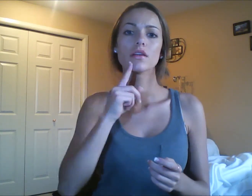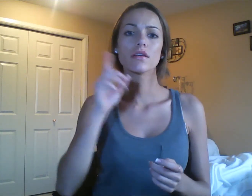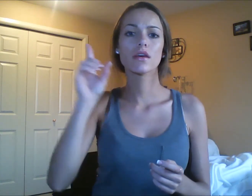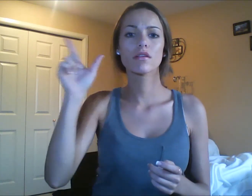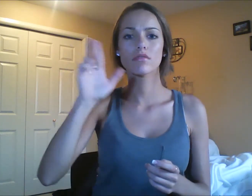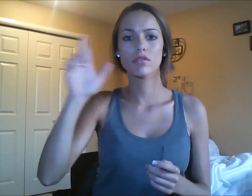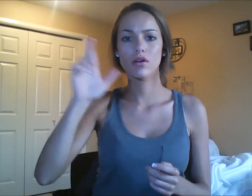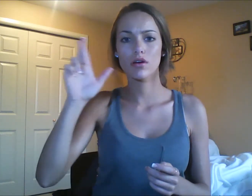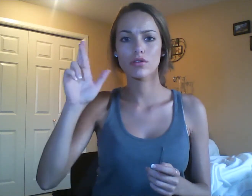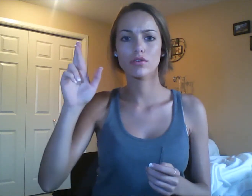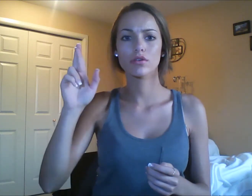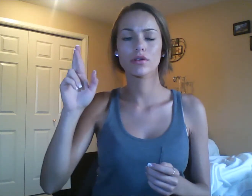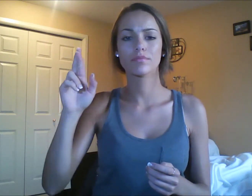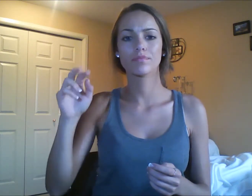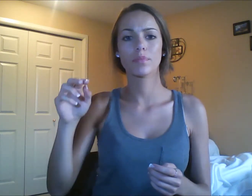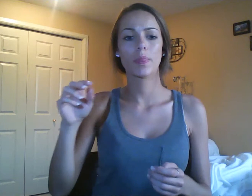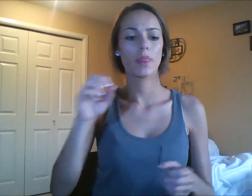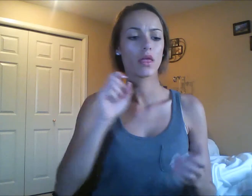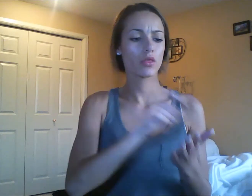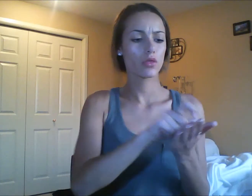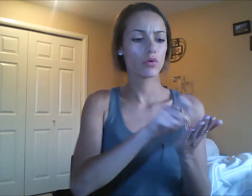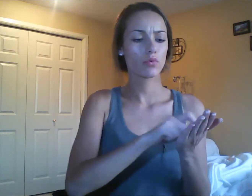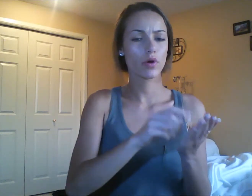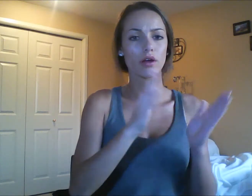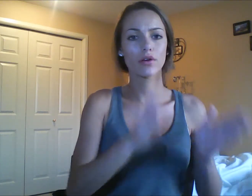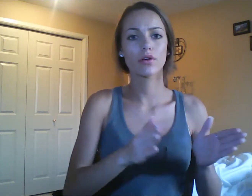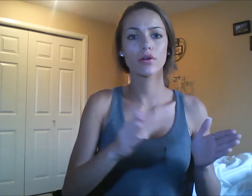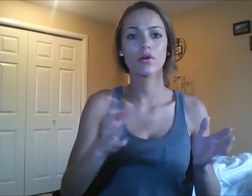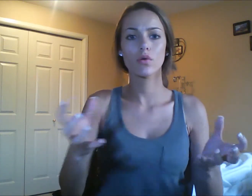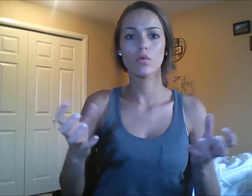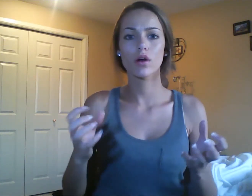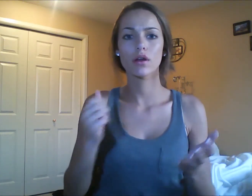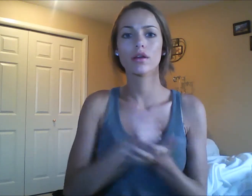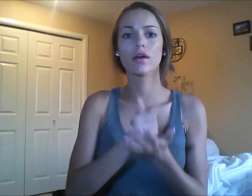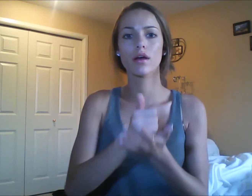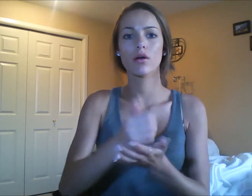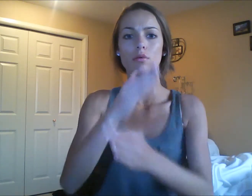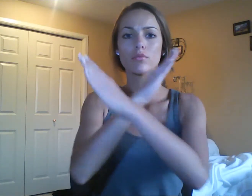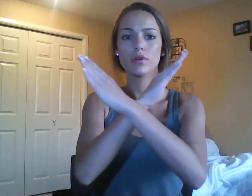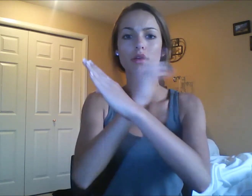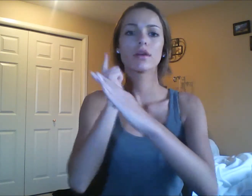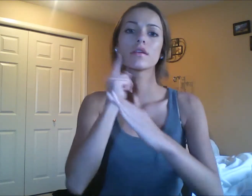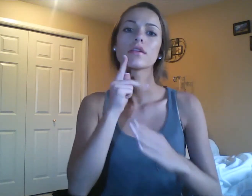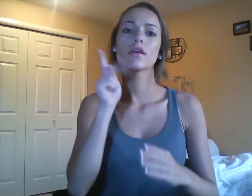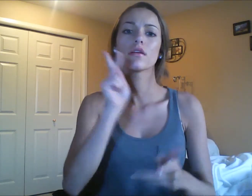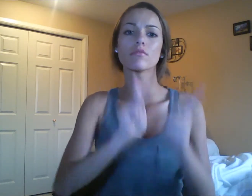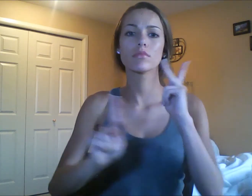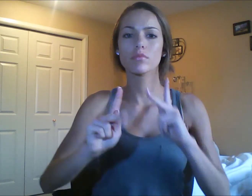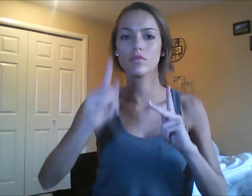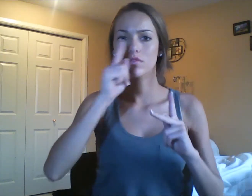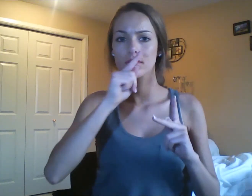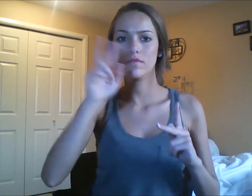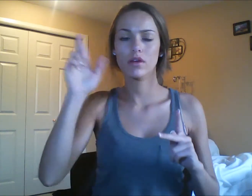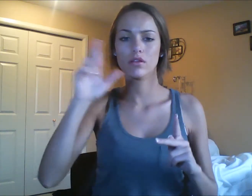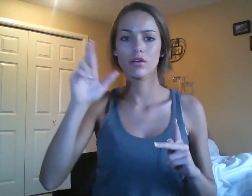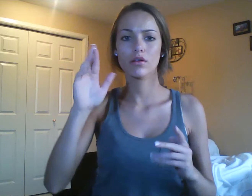was trying to raise awareness and protect deaf people from these scams. My March article was about